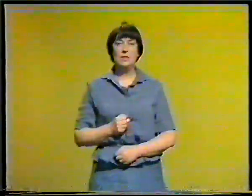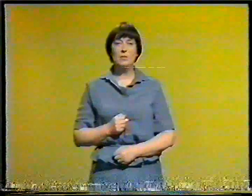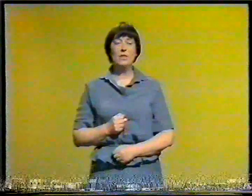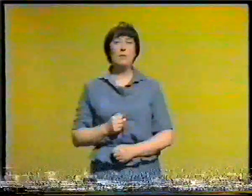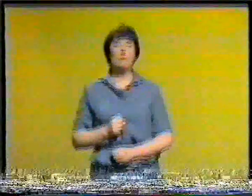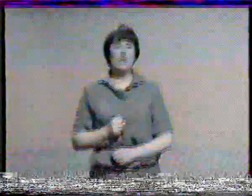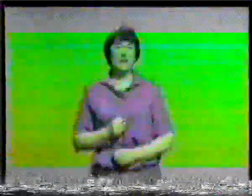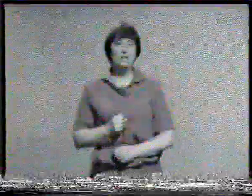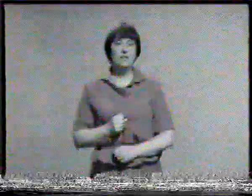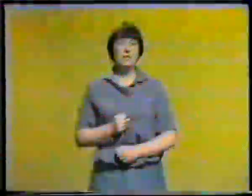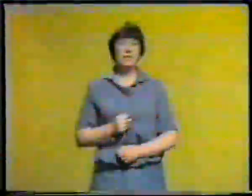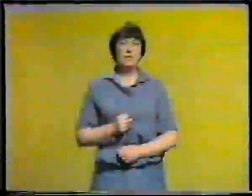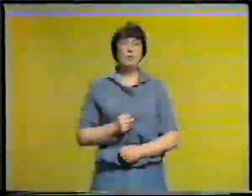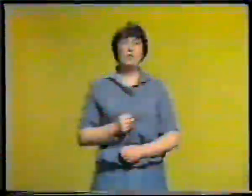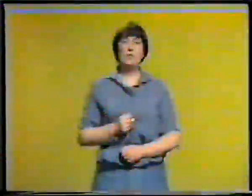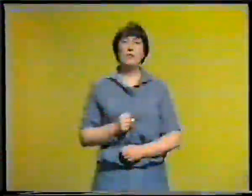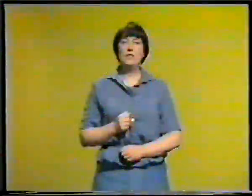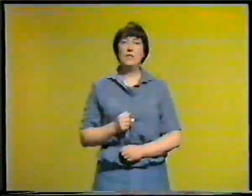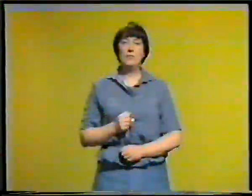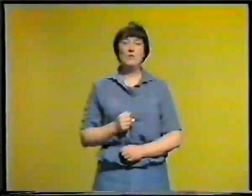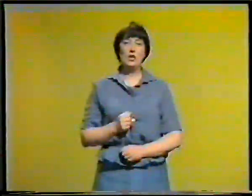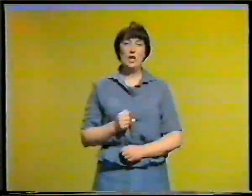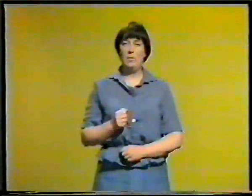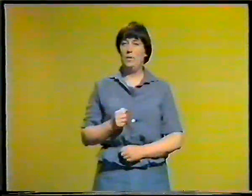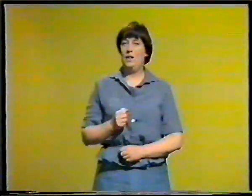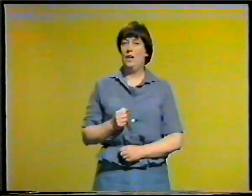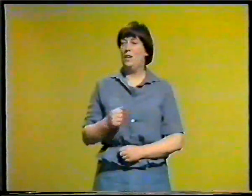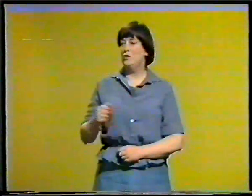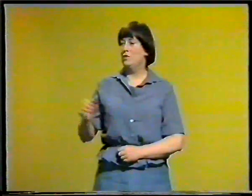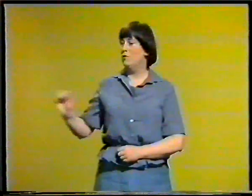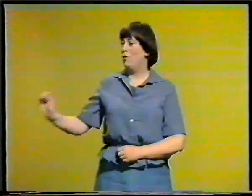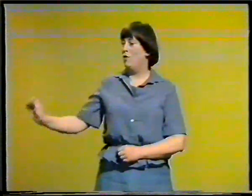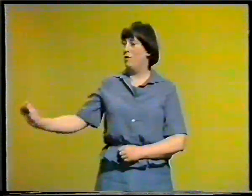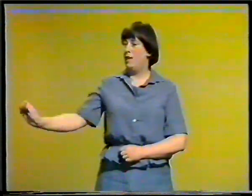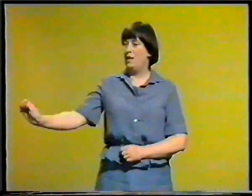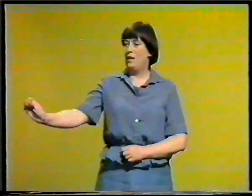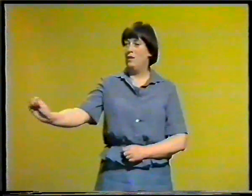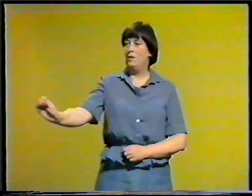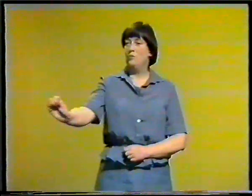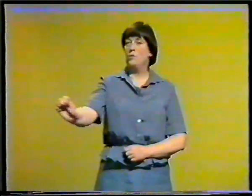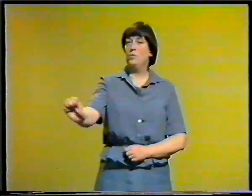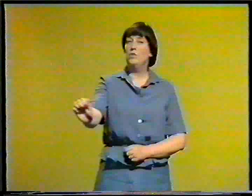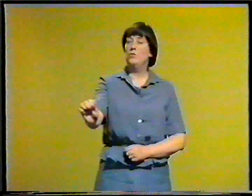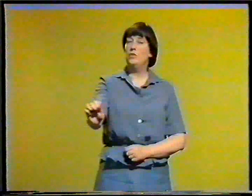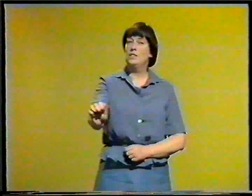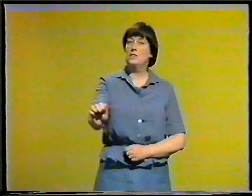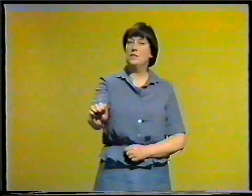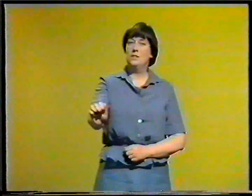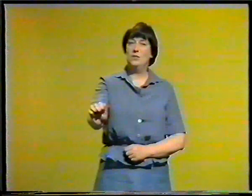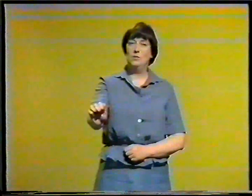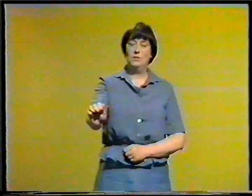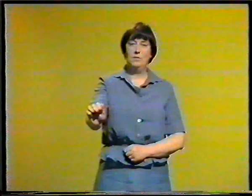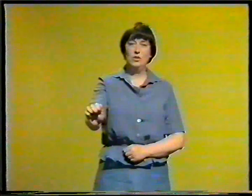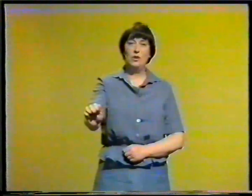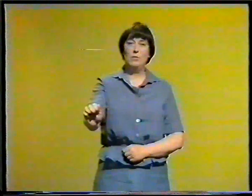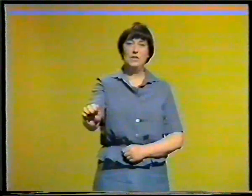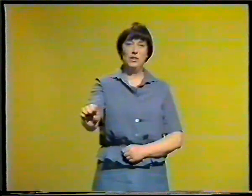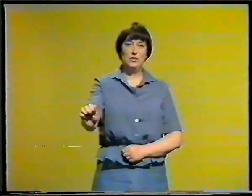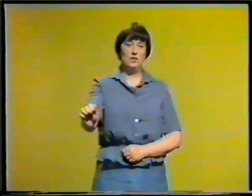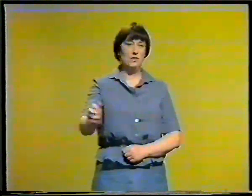Similarly with theirs, you trace out the same shape as you did for they, but with your fist, showing possession.